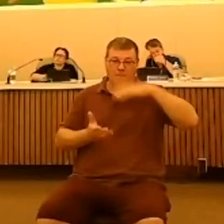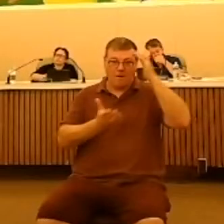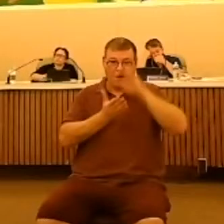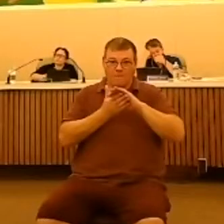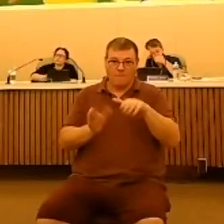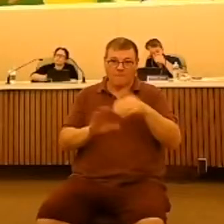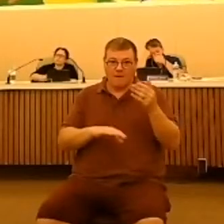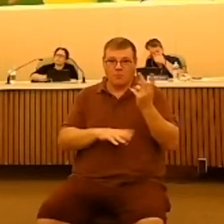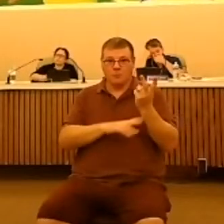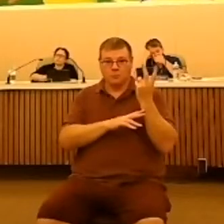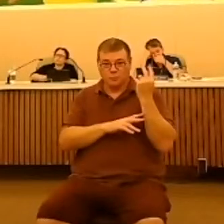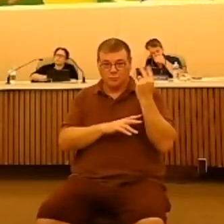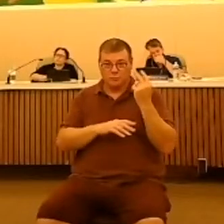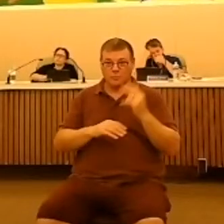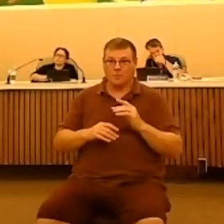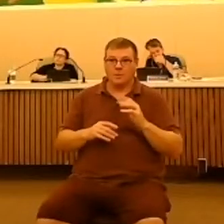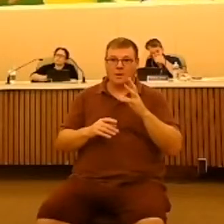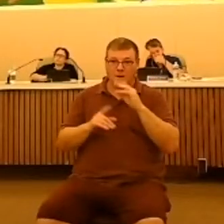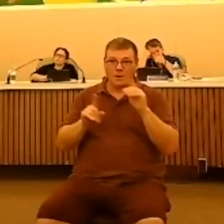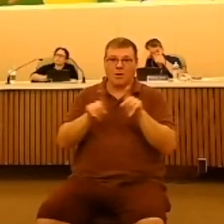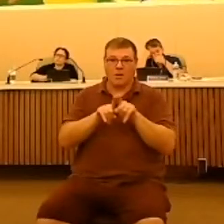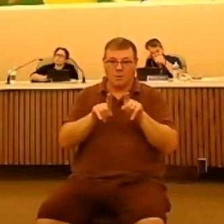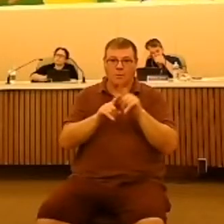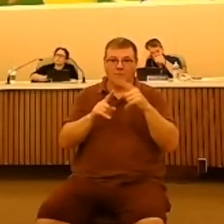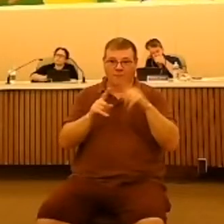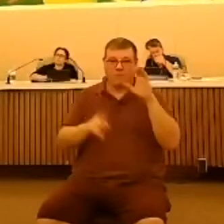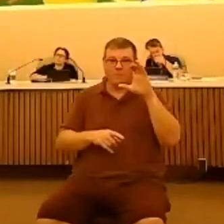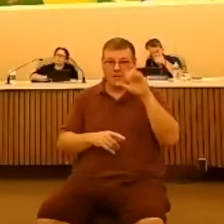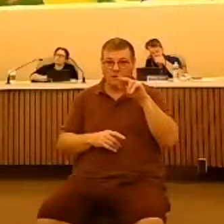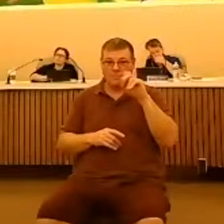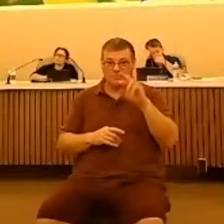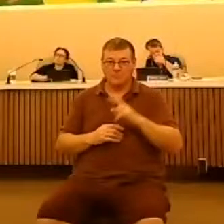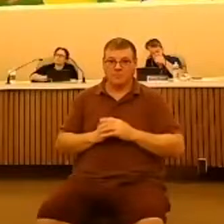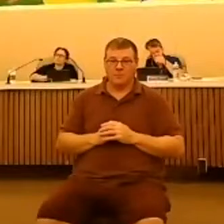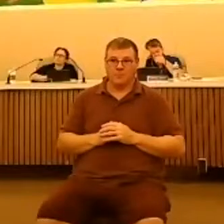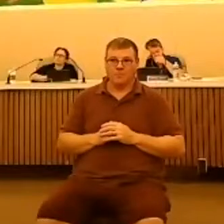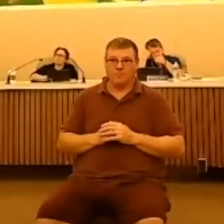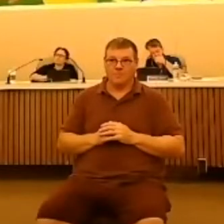away a couple years ago, also from cancer, like Charlene's.